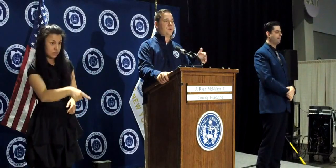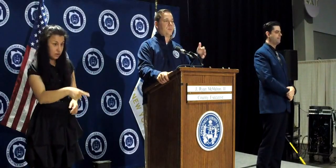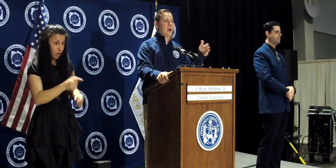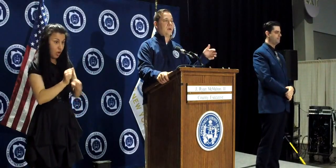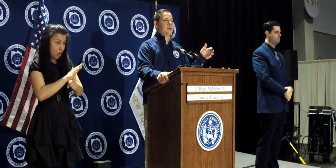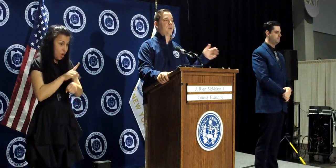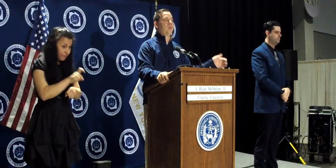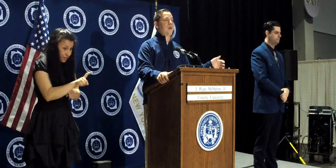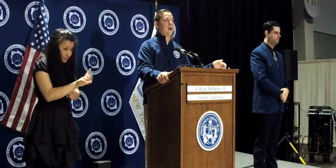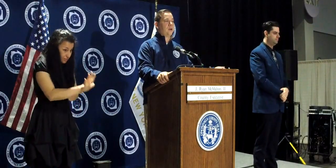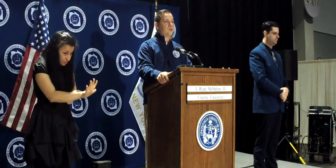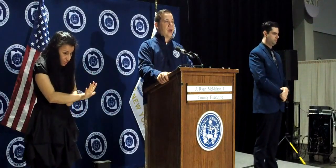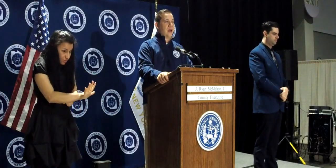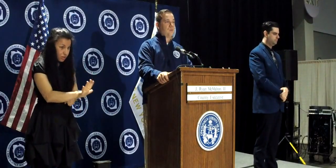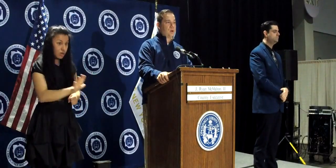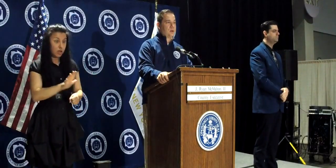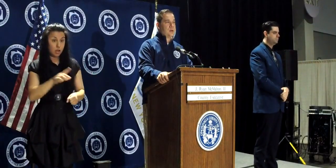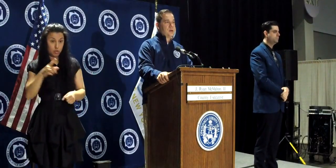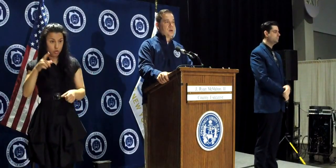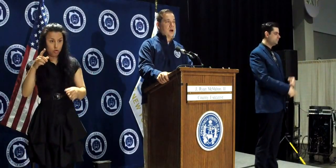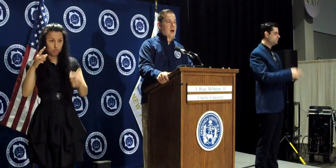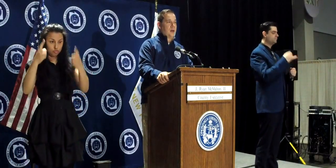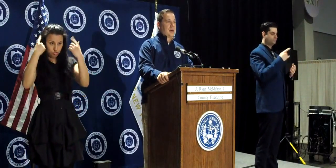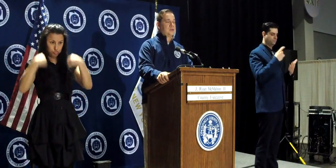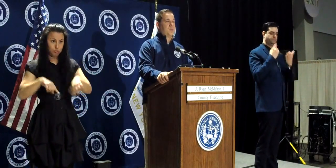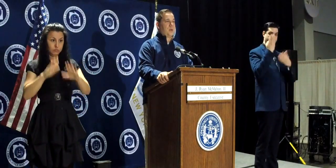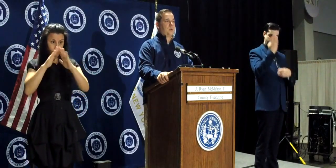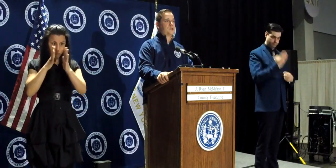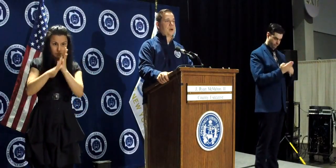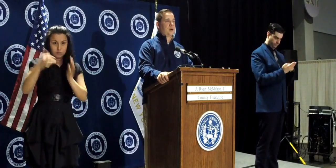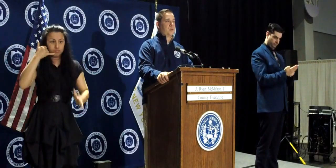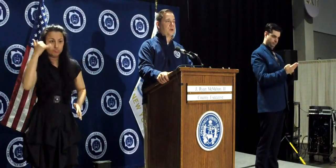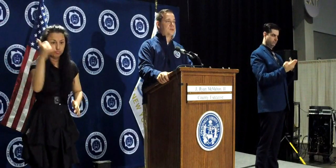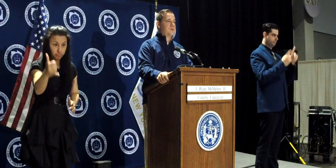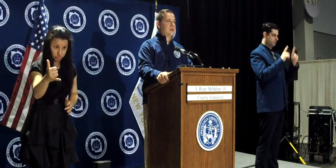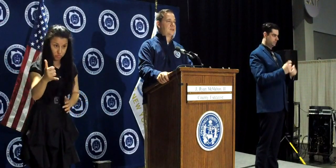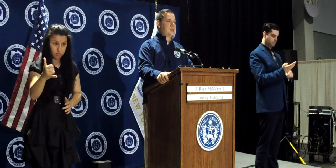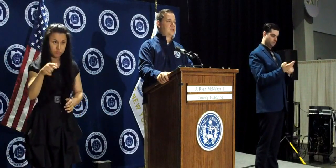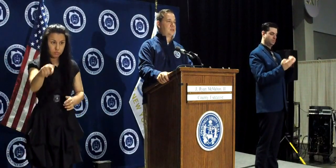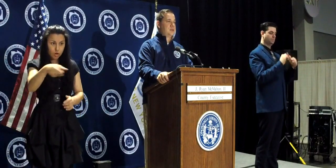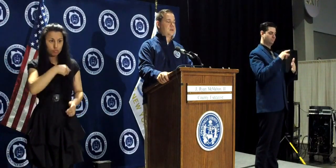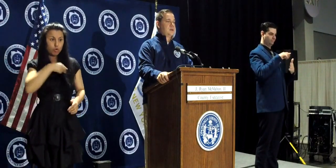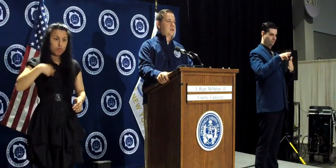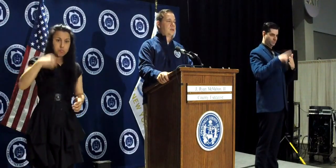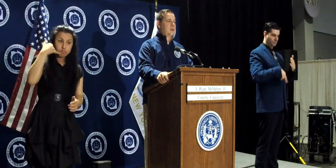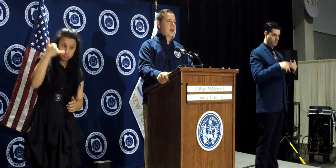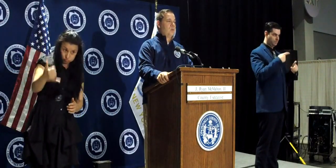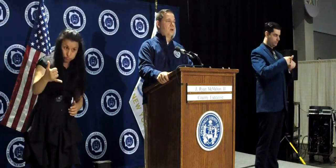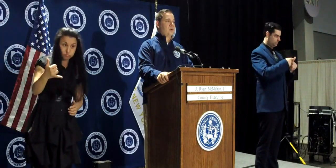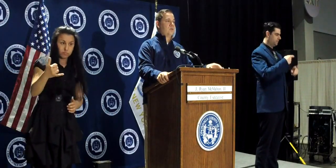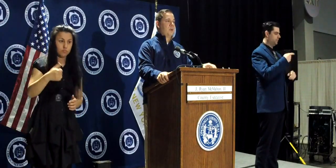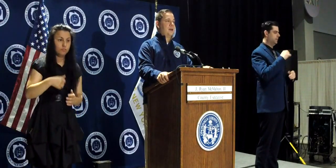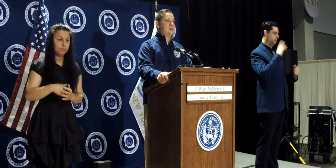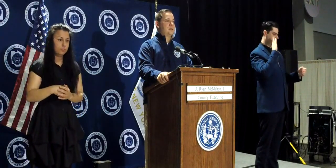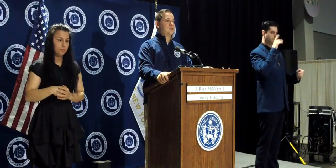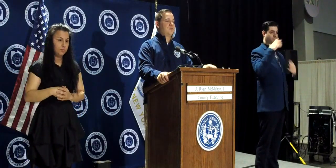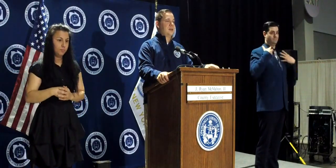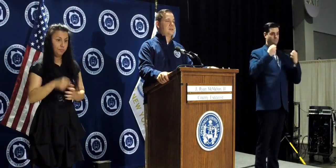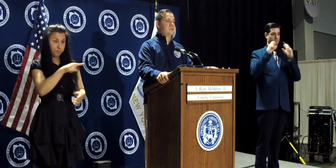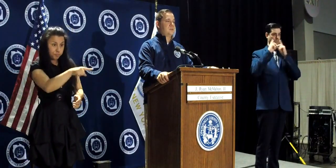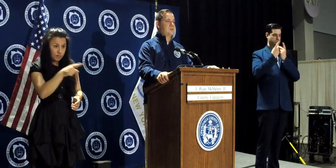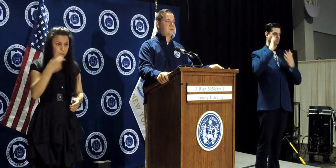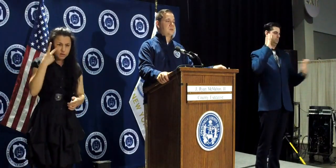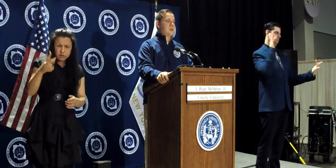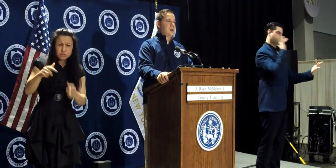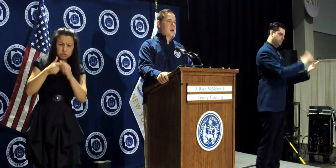hear from your primary care provider if you have one. The health department will start a rigorous investigation looking at where you've been since you've